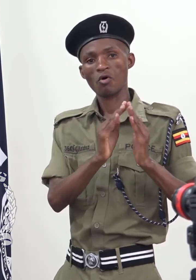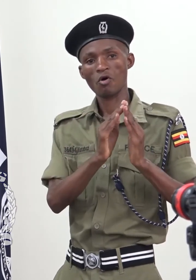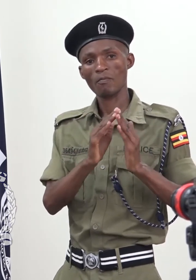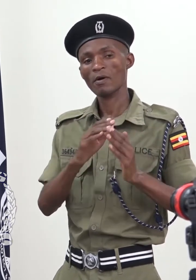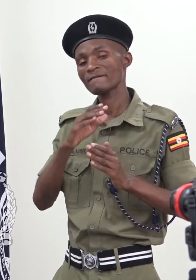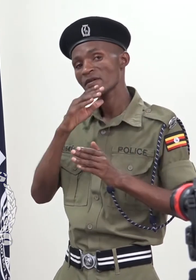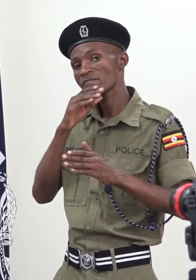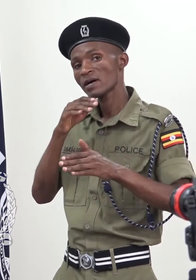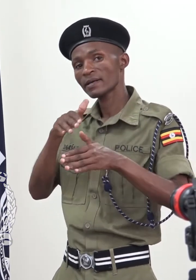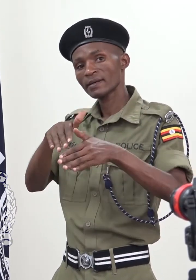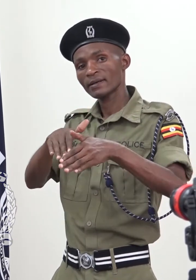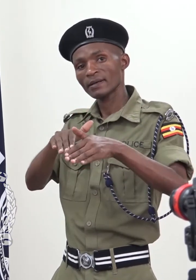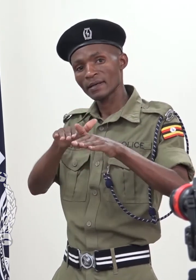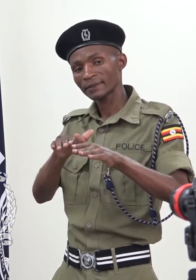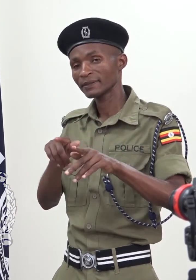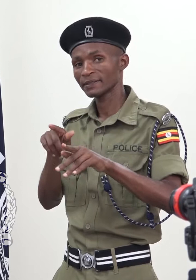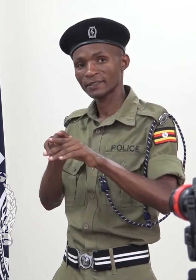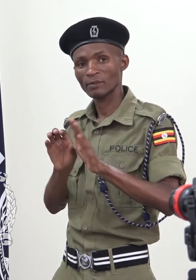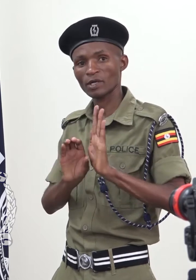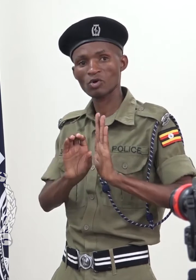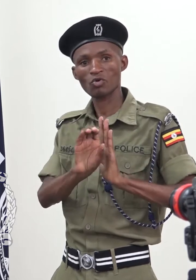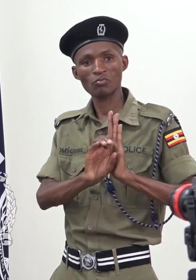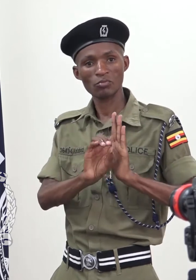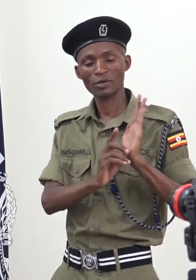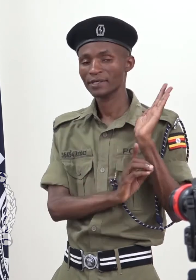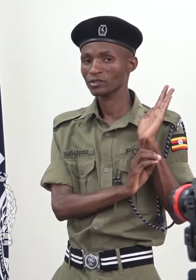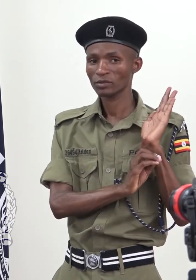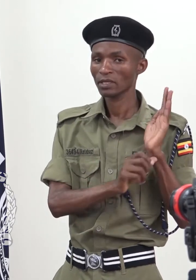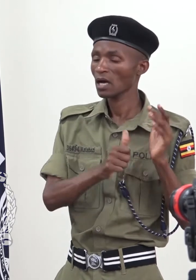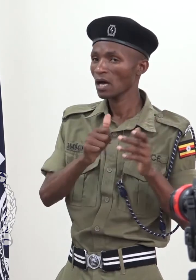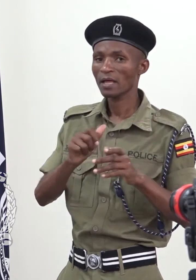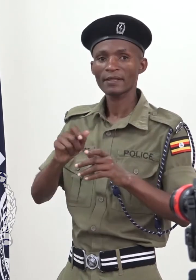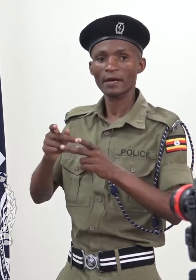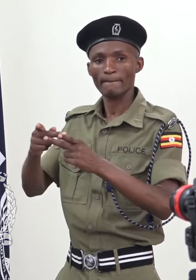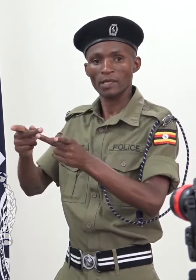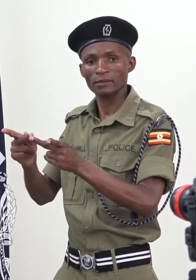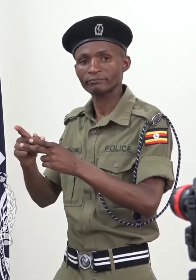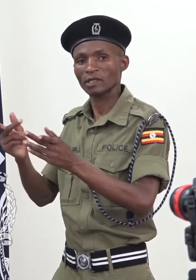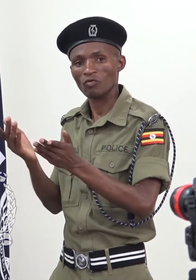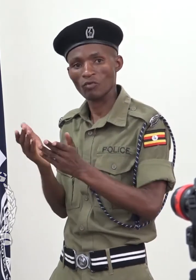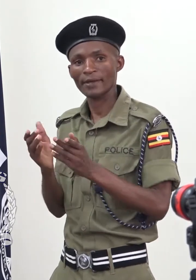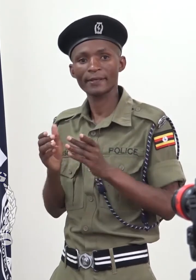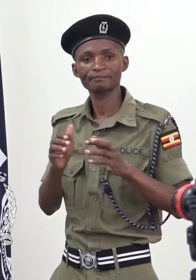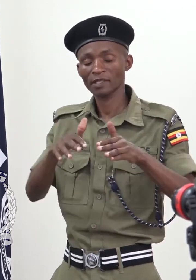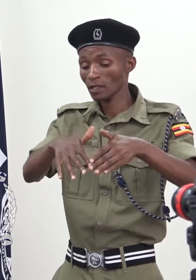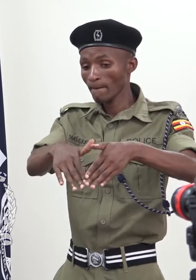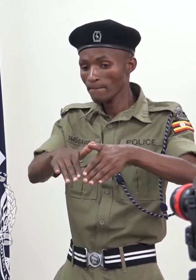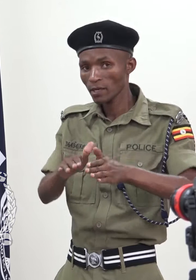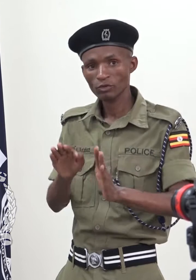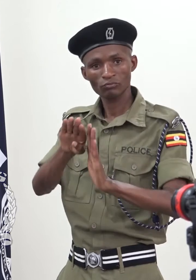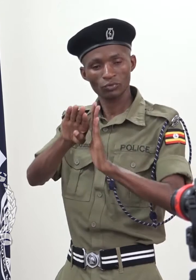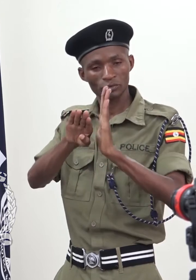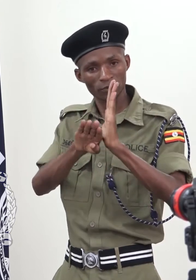and also in Omoro, and all the other places where the funeral arrangements are taking